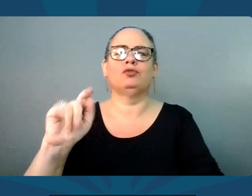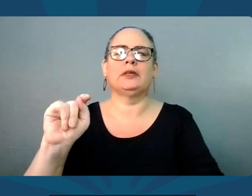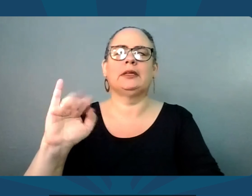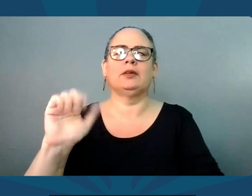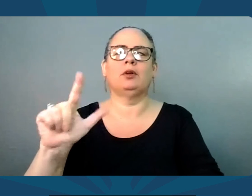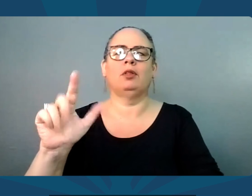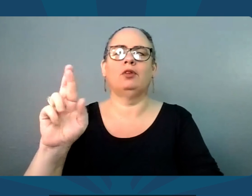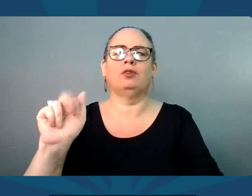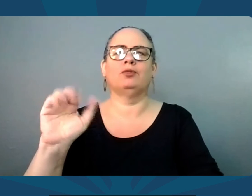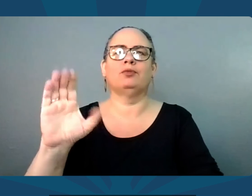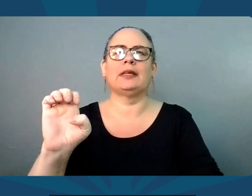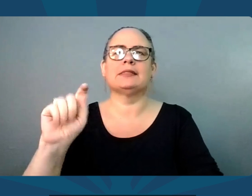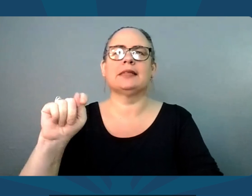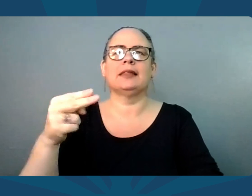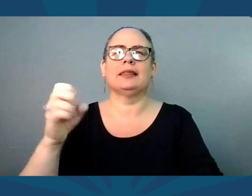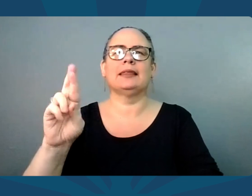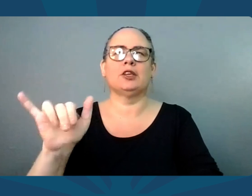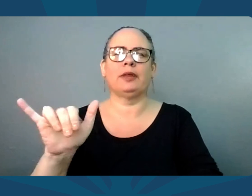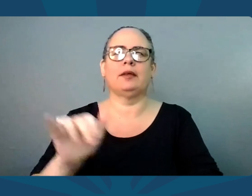theory out.